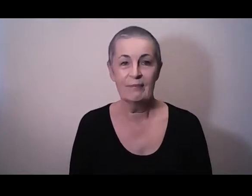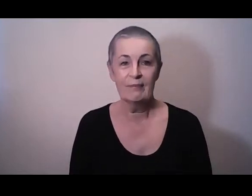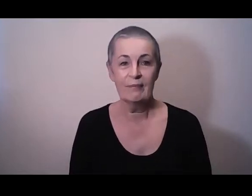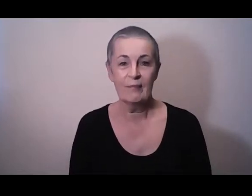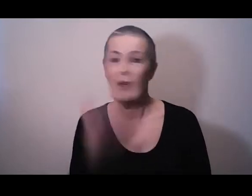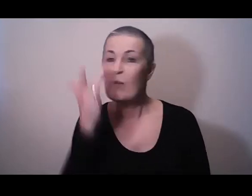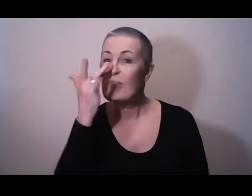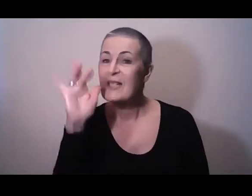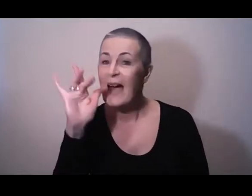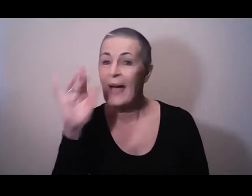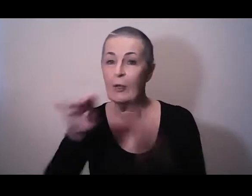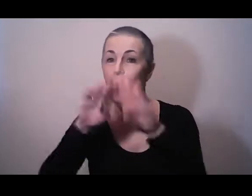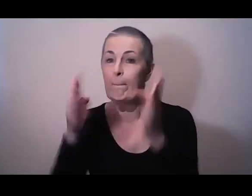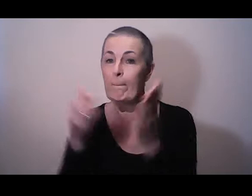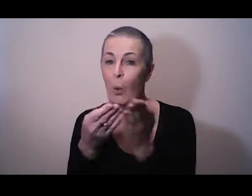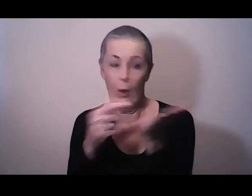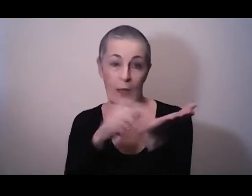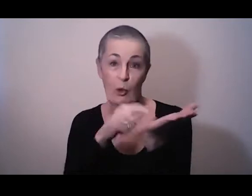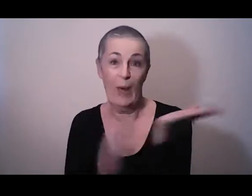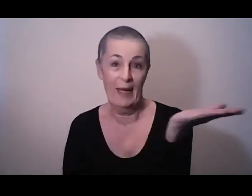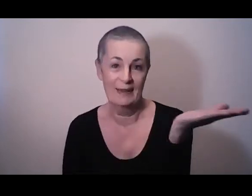And we'll do a few more standing.